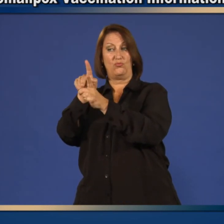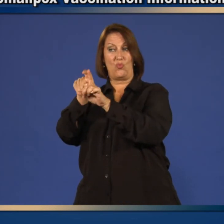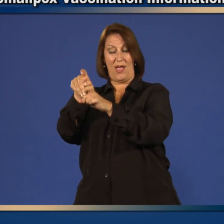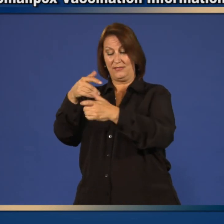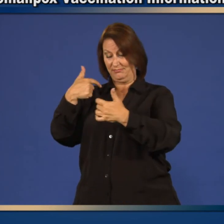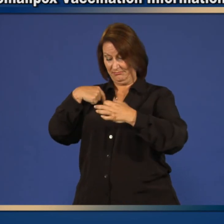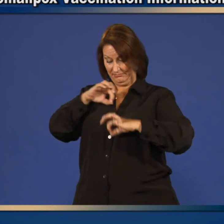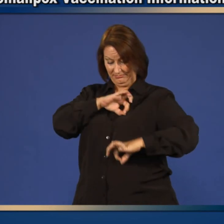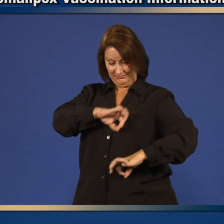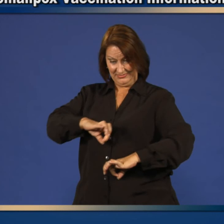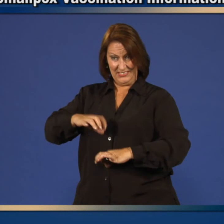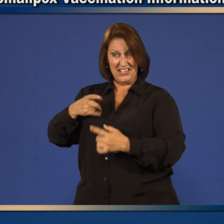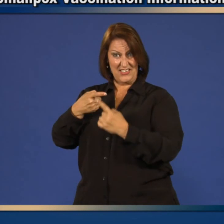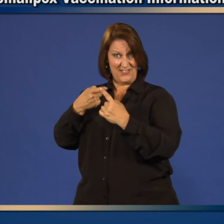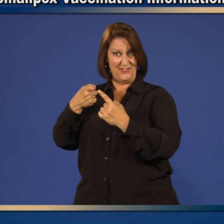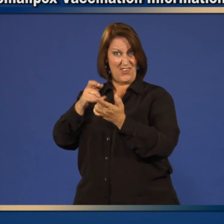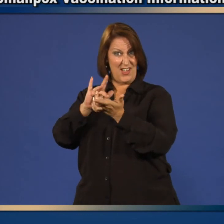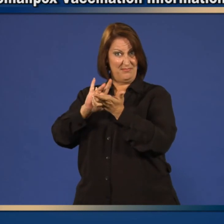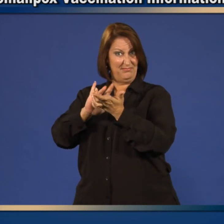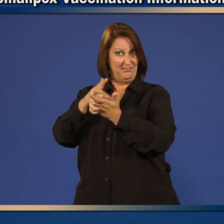smallpox vaccine.